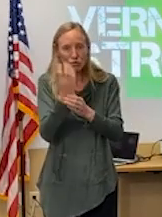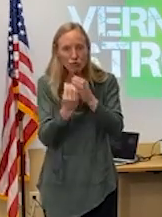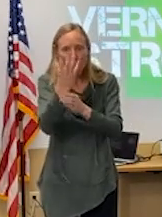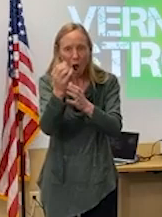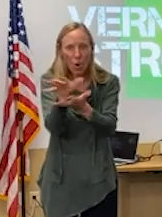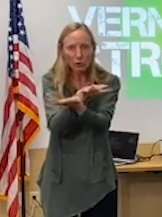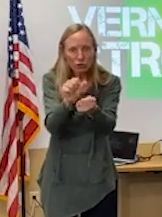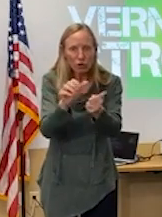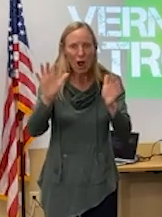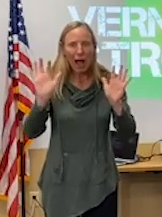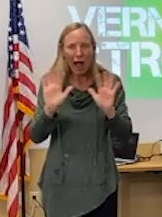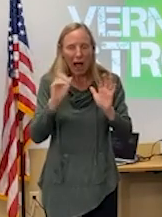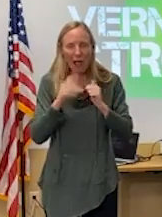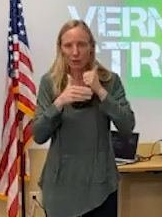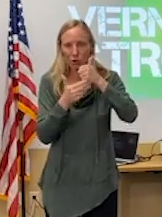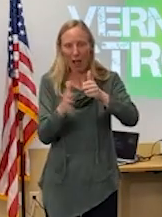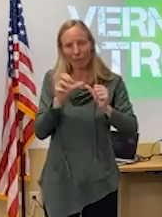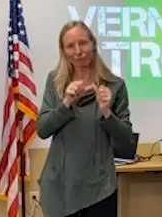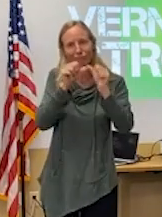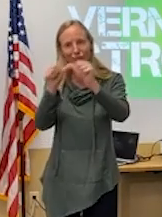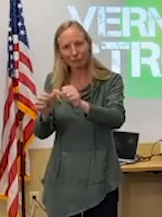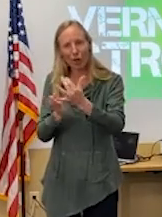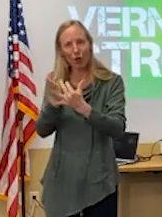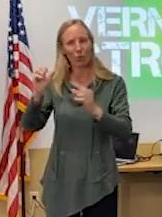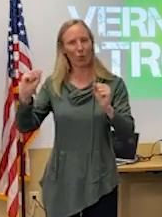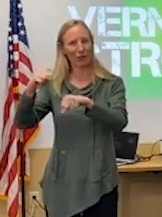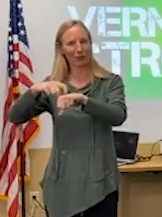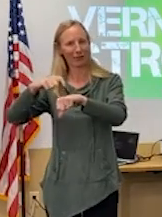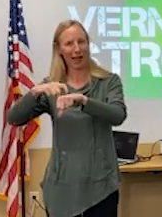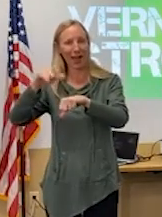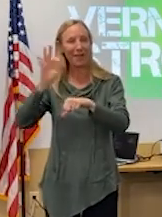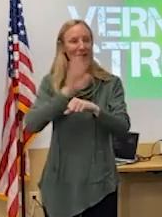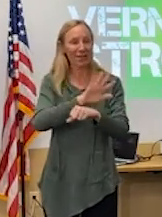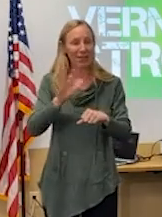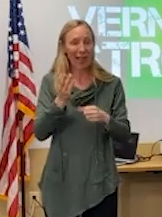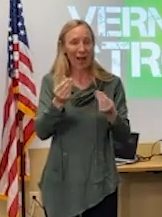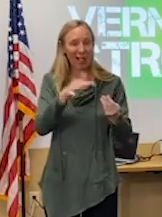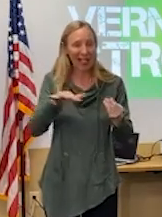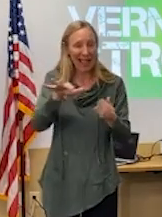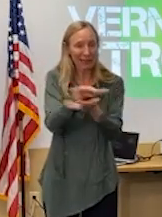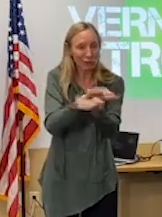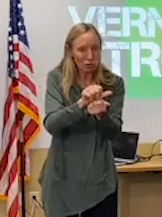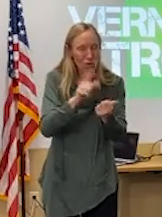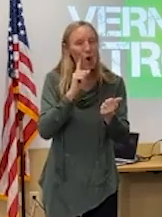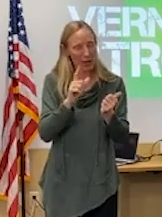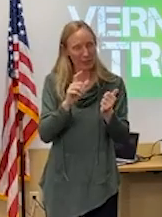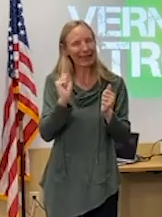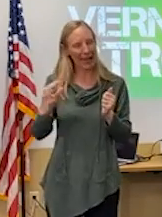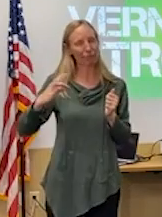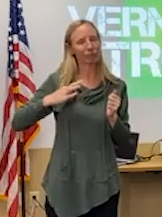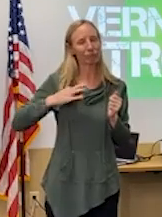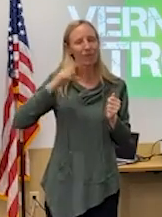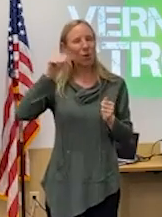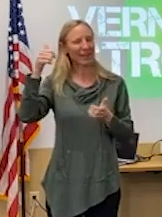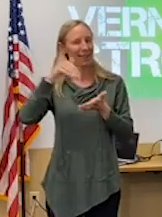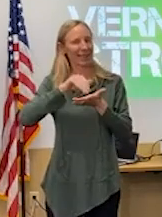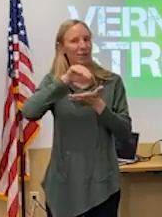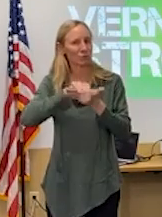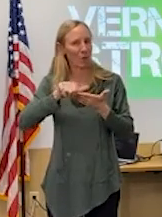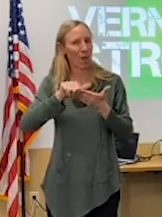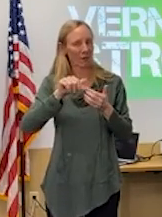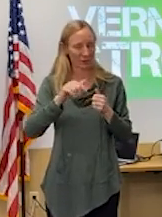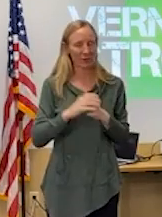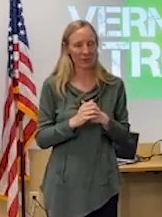season looks like, and intended to sustain our food system as we think about what the coming year looks like. So we're announcing that particular